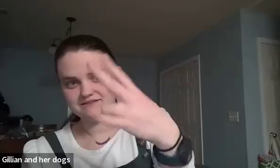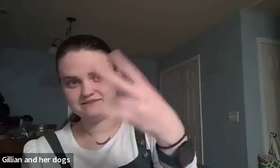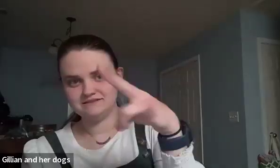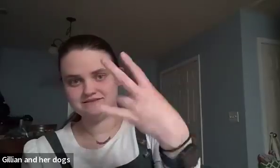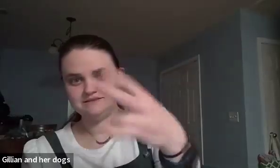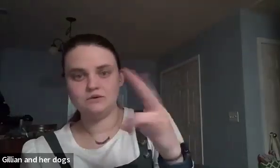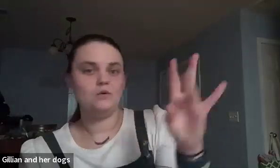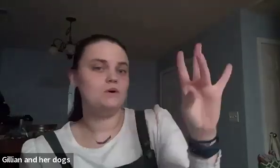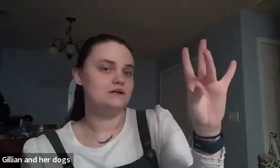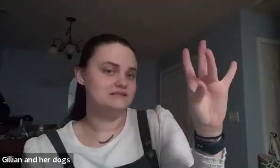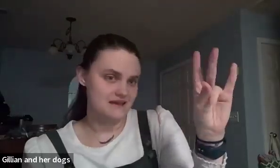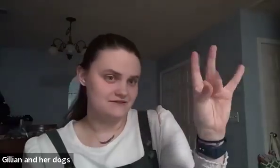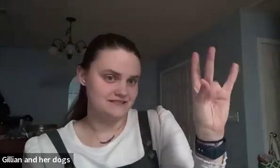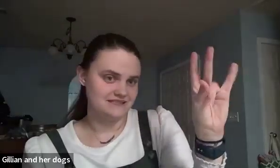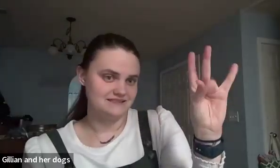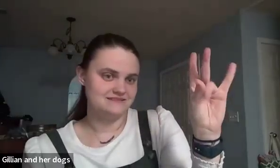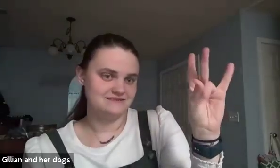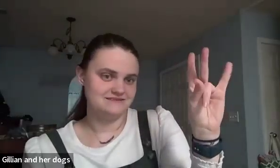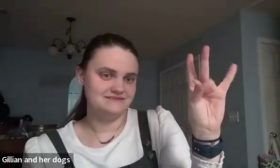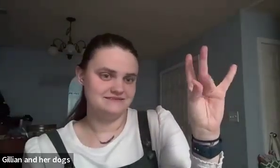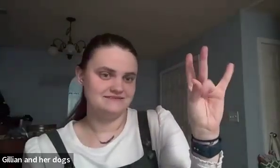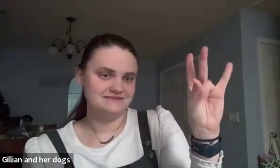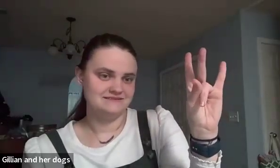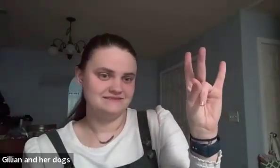17 or 17.